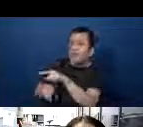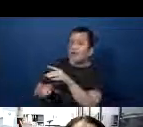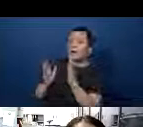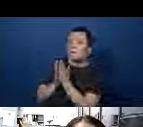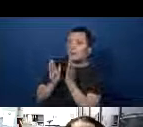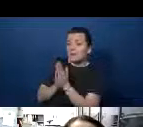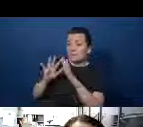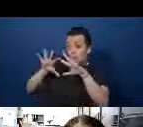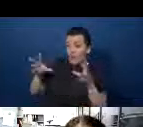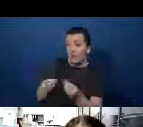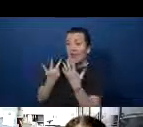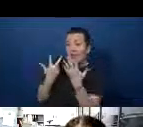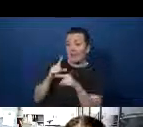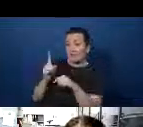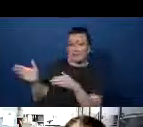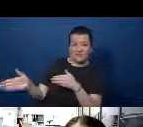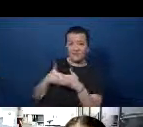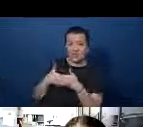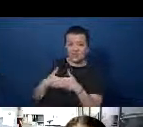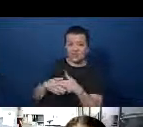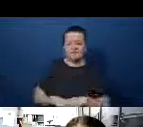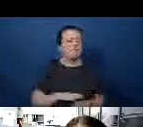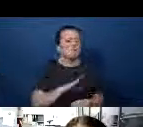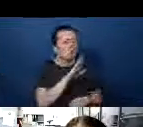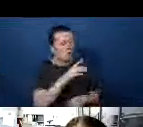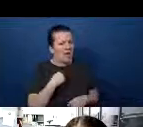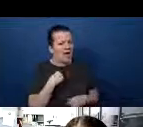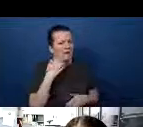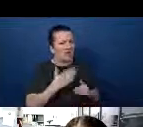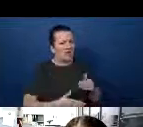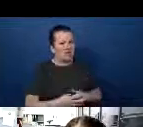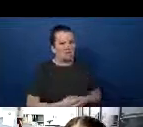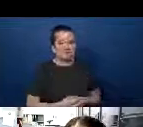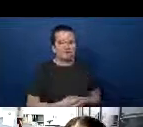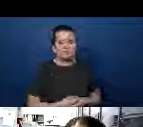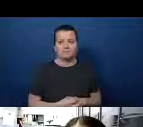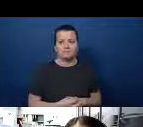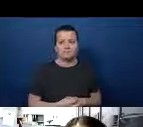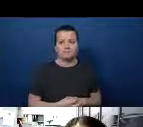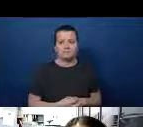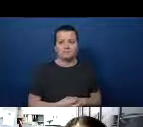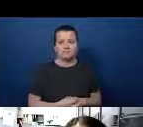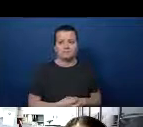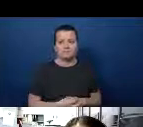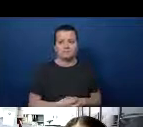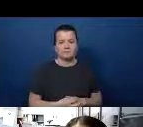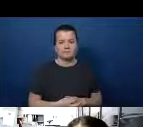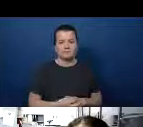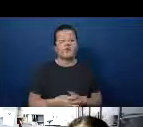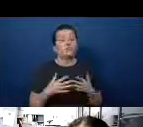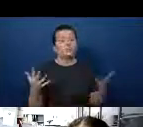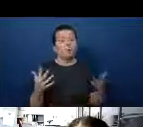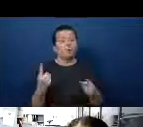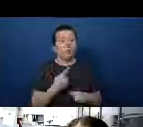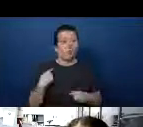you. Yeah, I will finish here. So from this focus discussion, participants recognize that experts